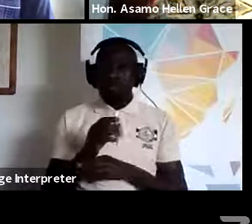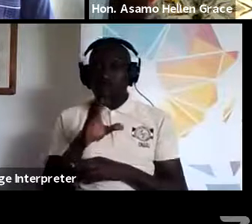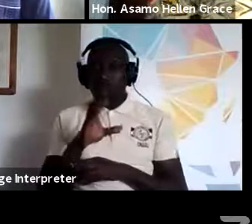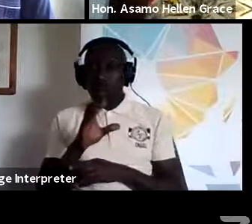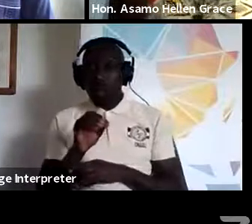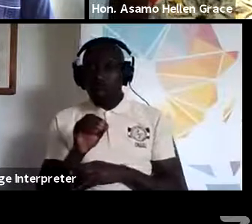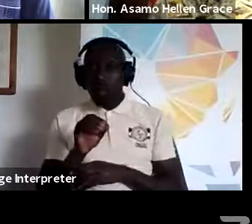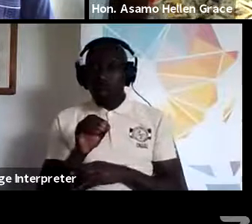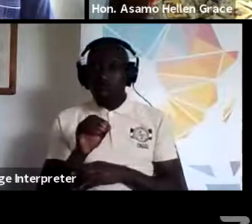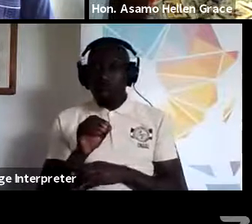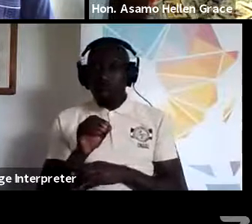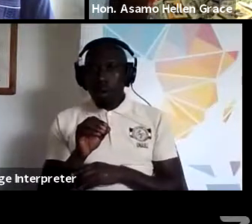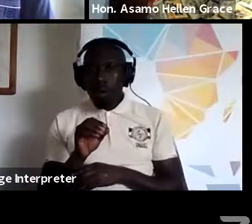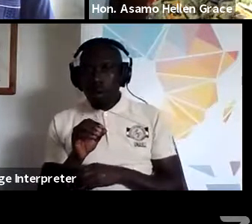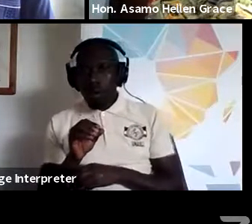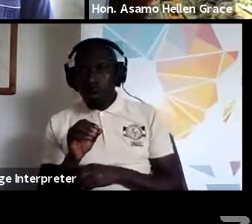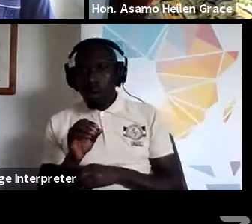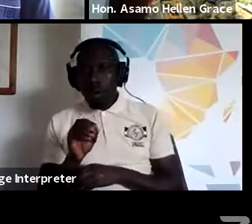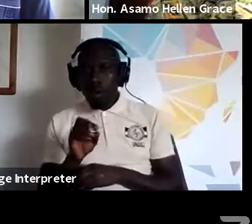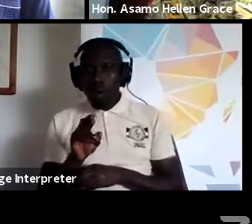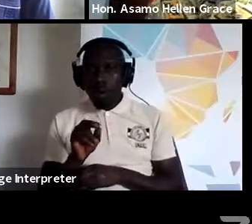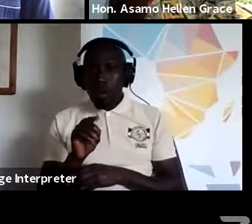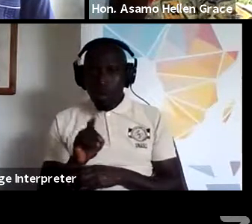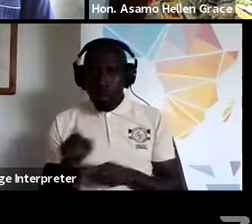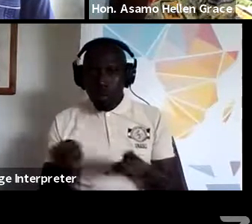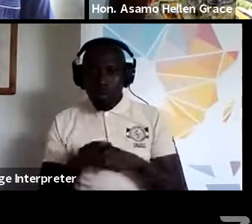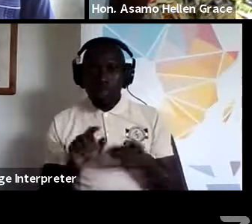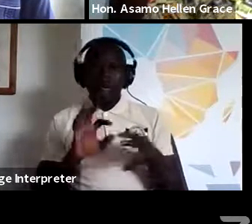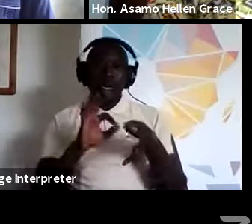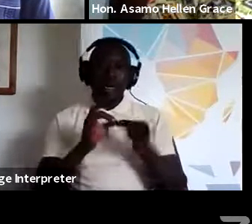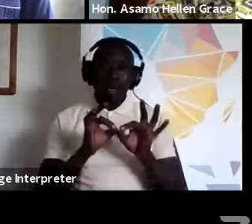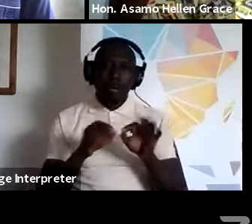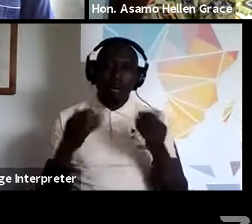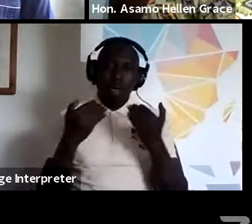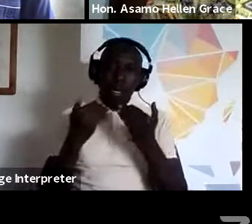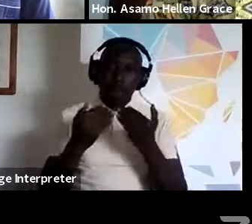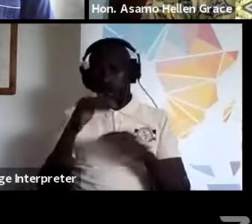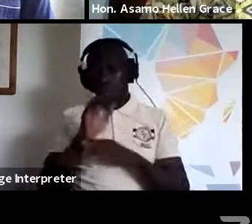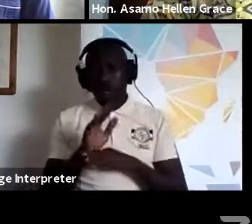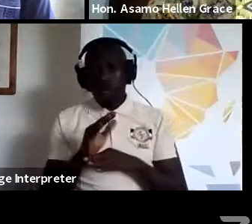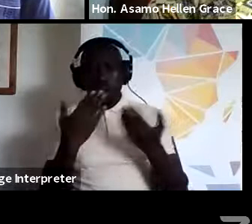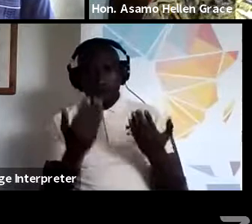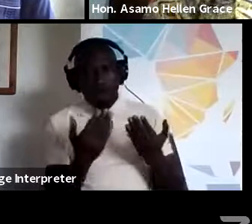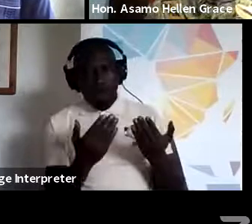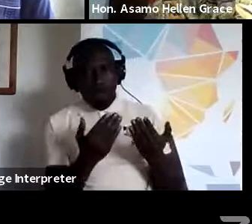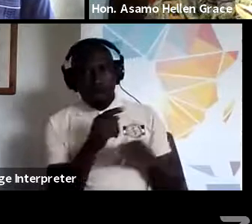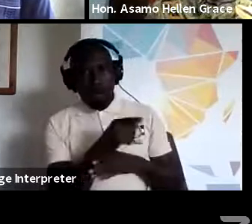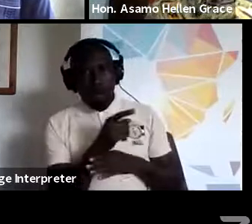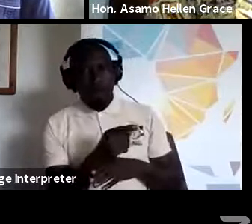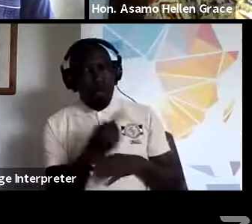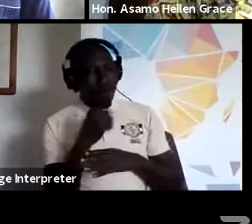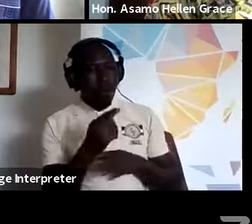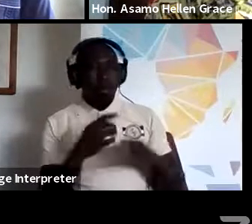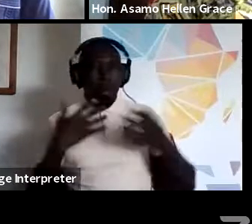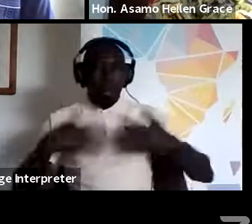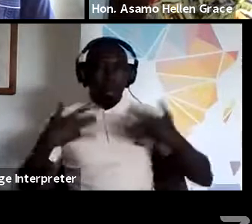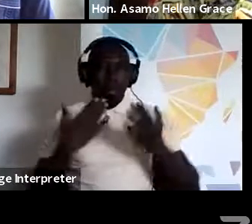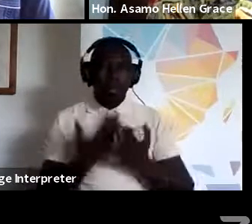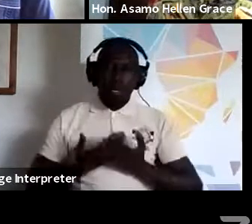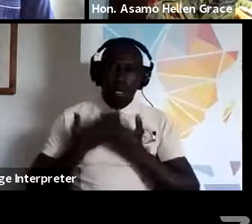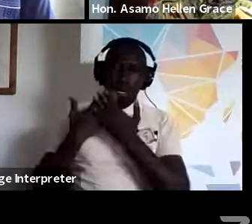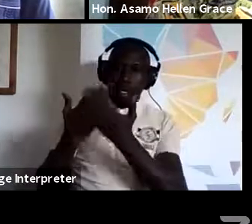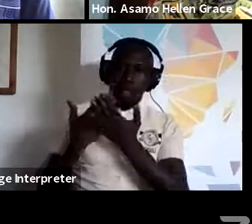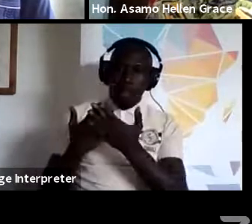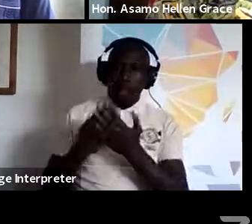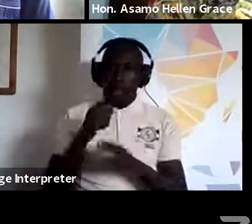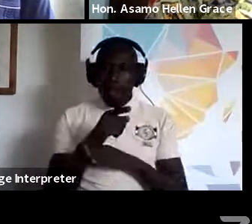you so much, Robert, and our sign language interpreters. Thank you so much, OT, for the wonderful presentation. This